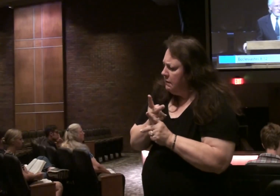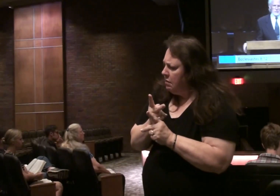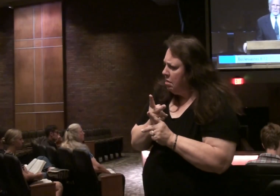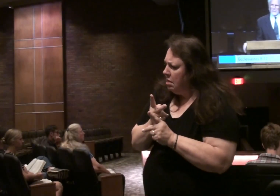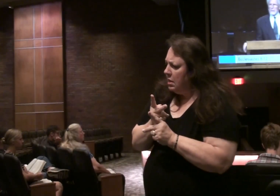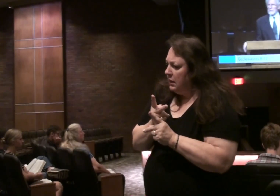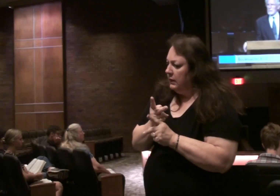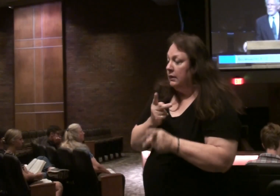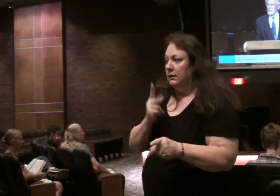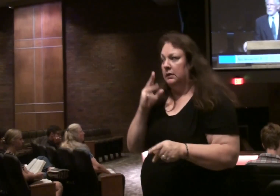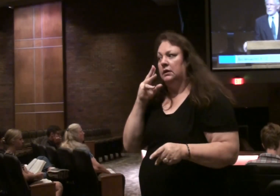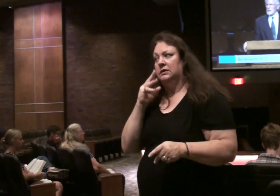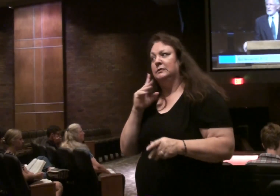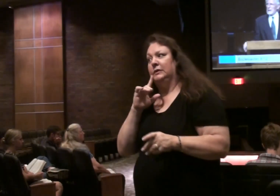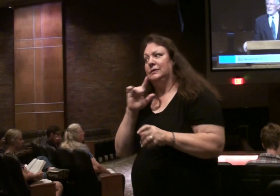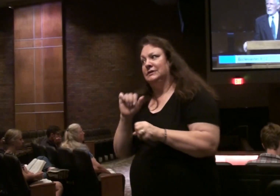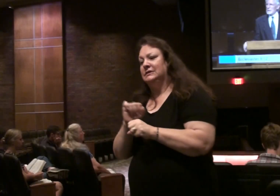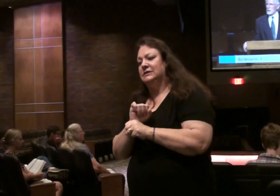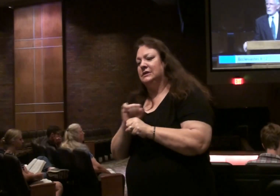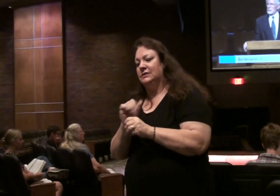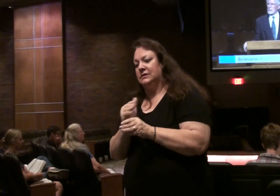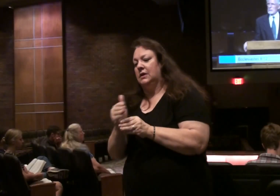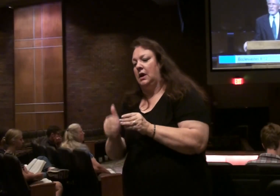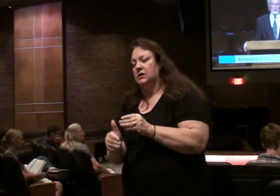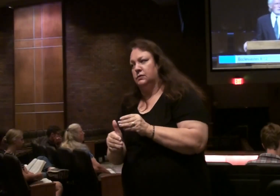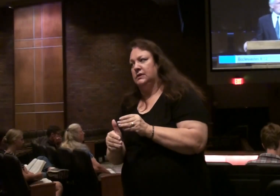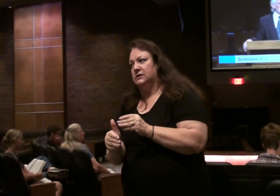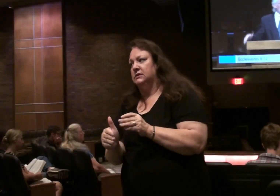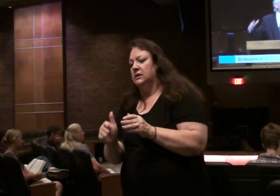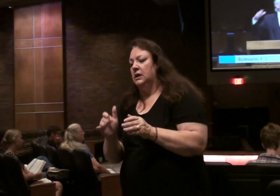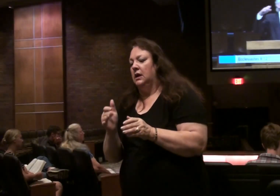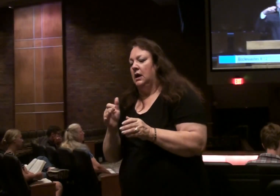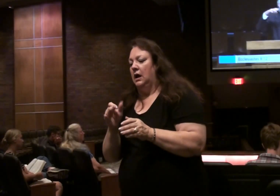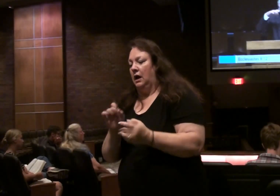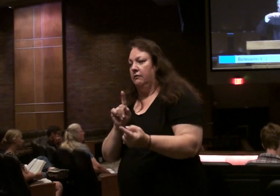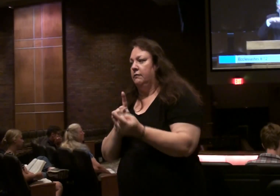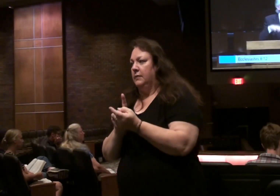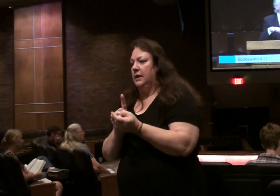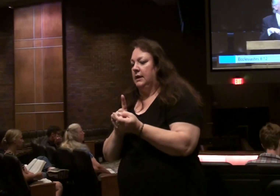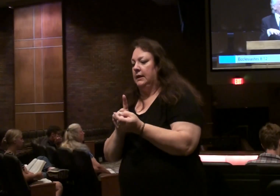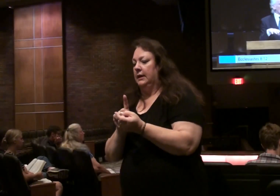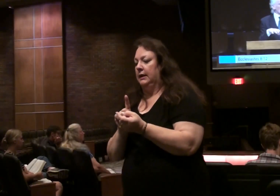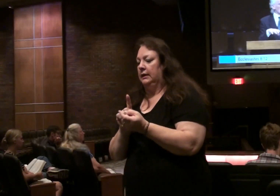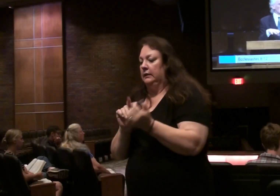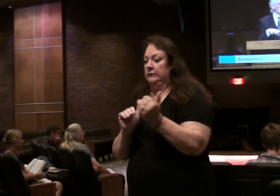from experiencing serious consequences of